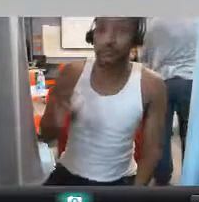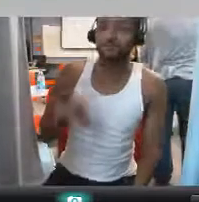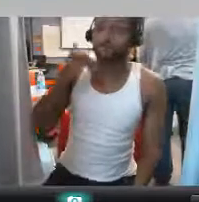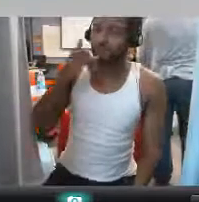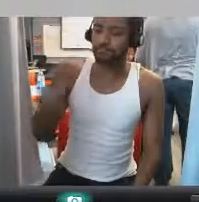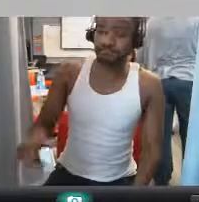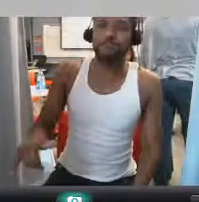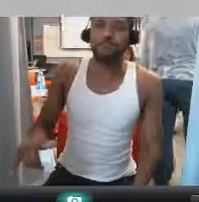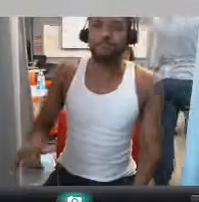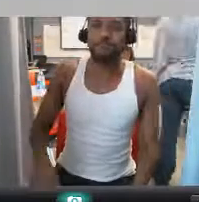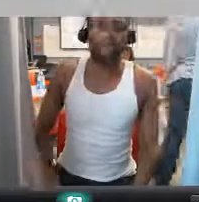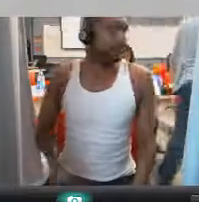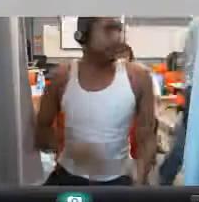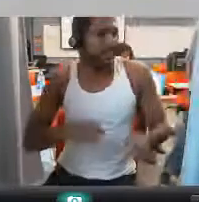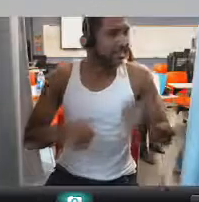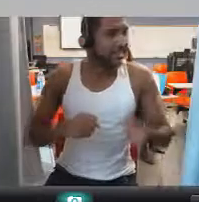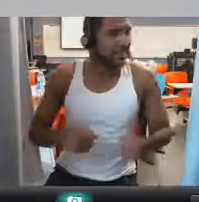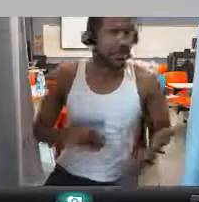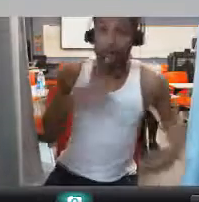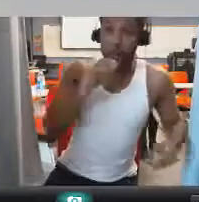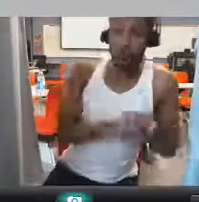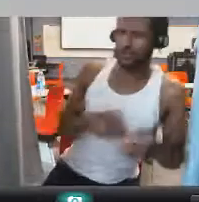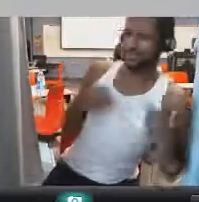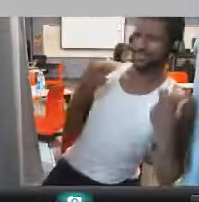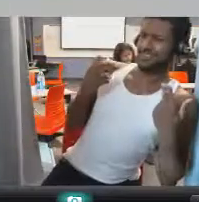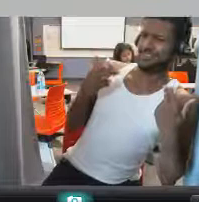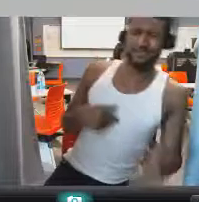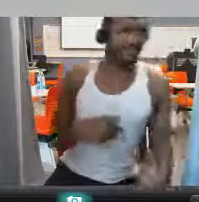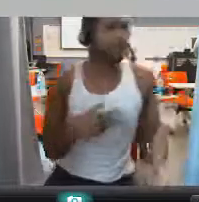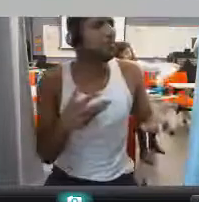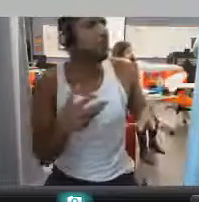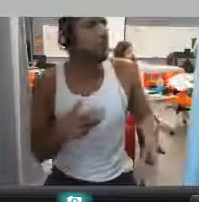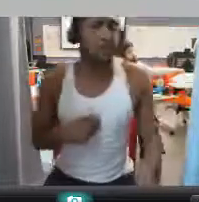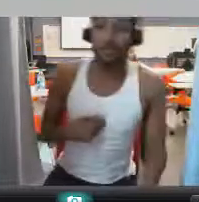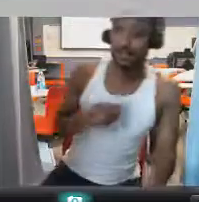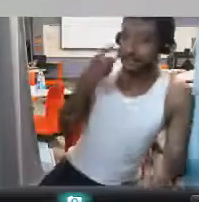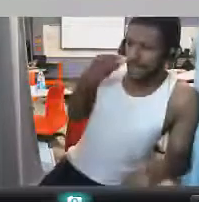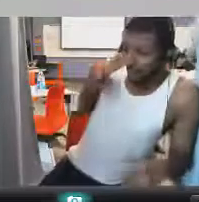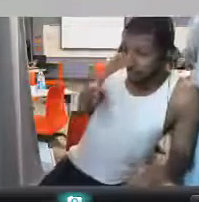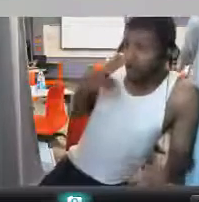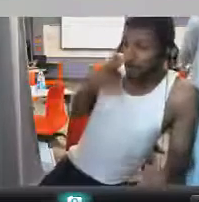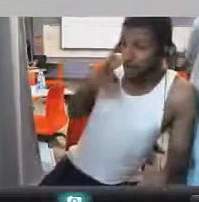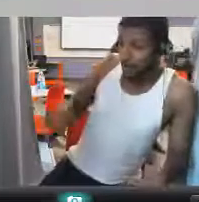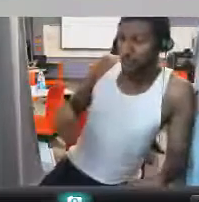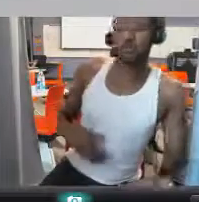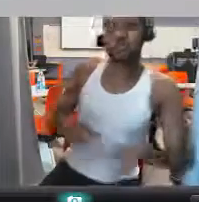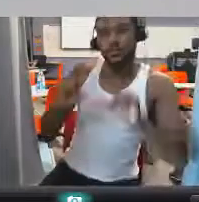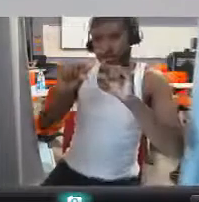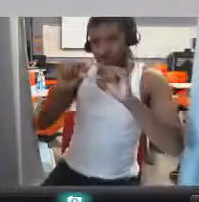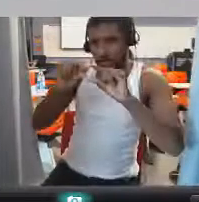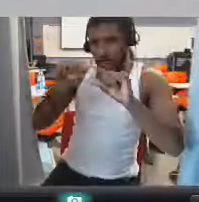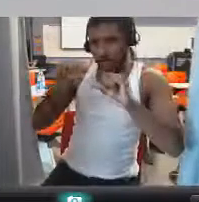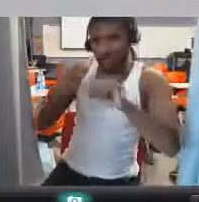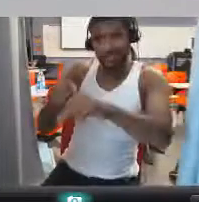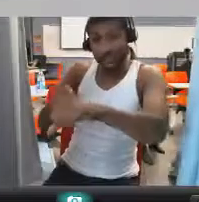up and shit. I was like, we're going to chow down. And Jennifer's like laughing hysterically. And I was like, what are you laughing at? She's like, look at the phone, look at the phone. And I look at the phone, a little window